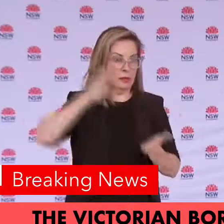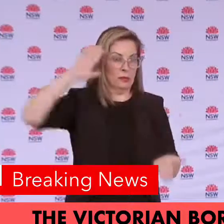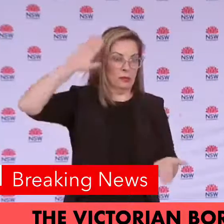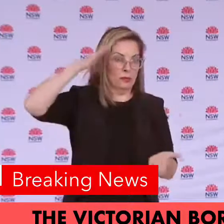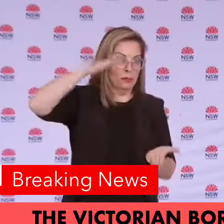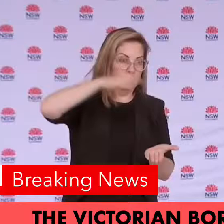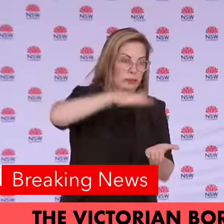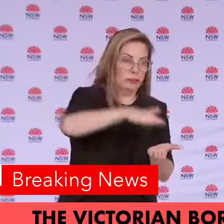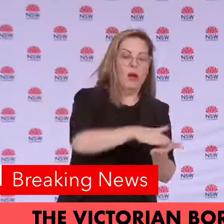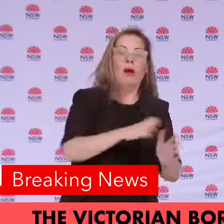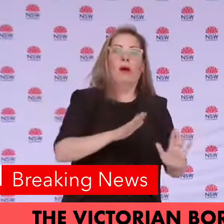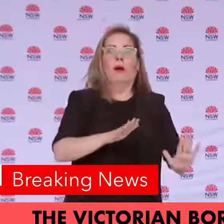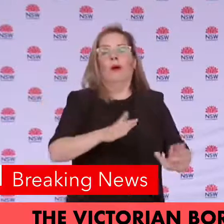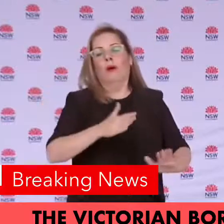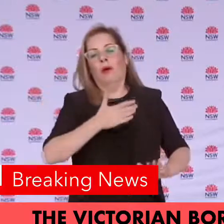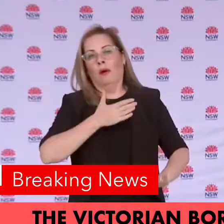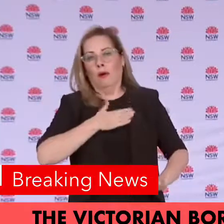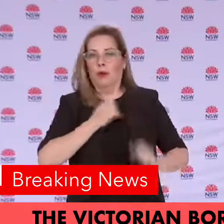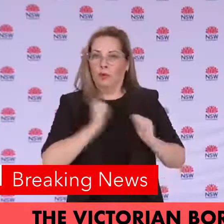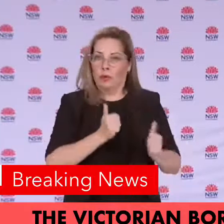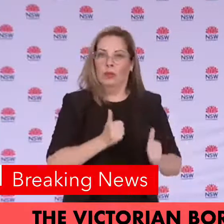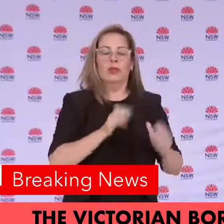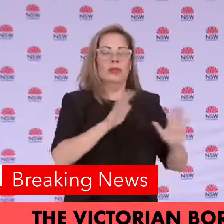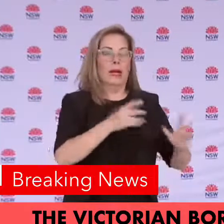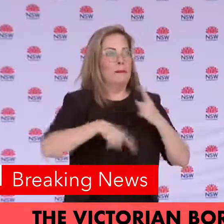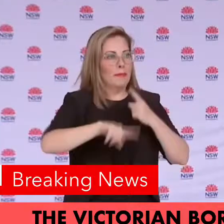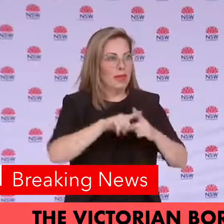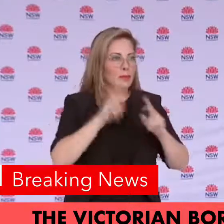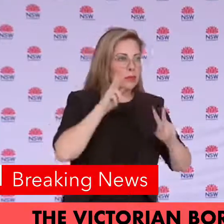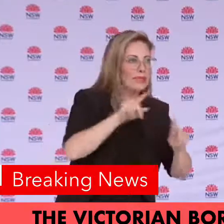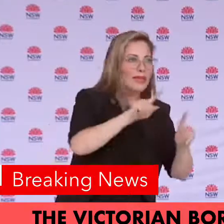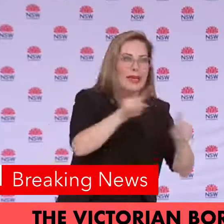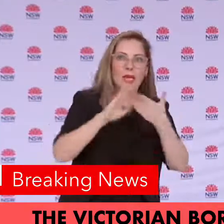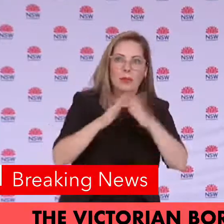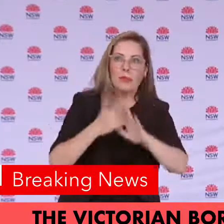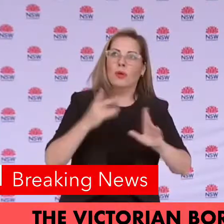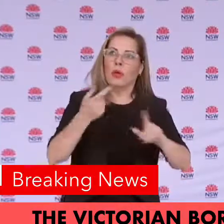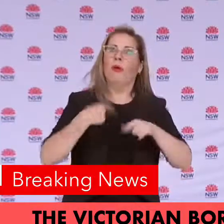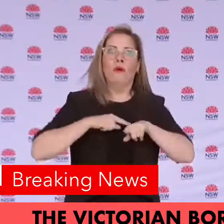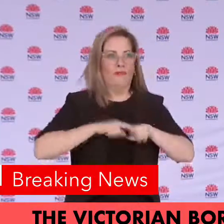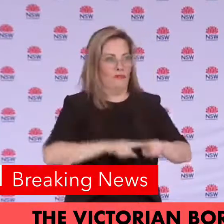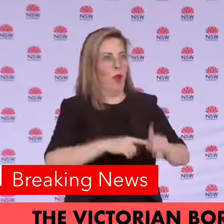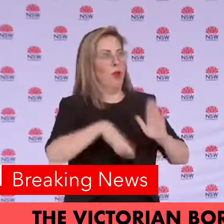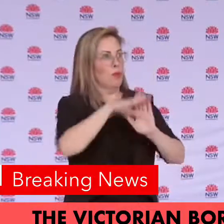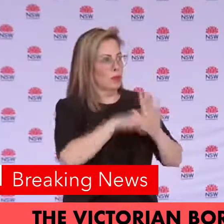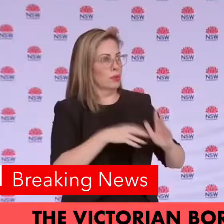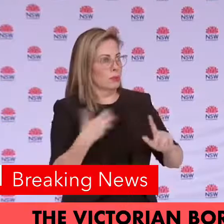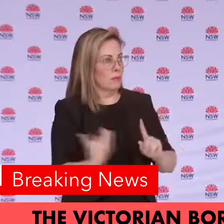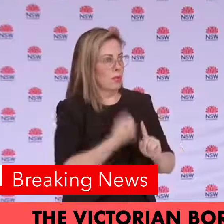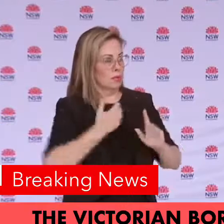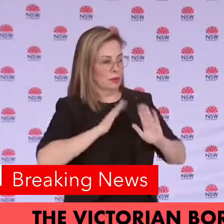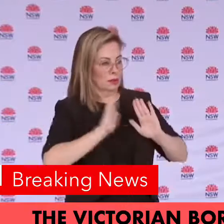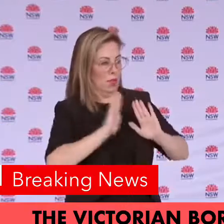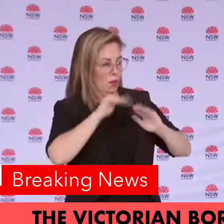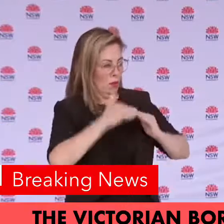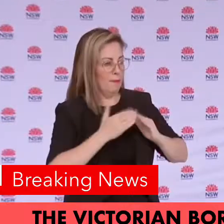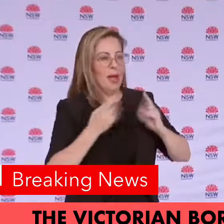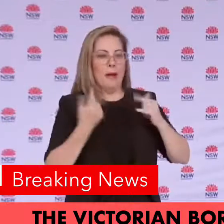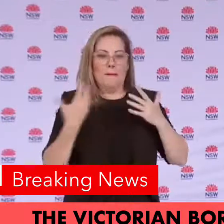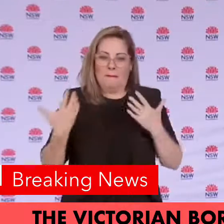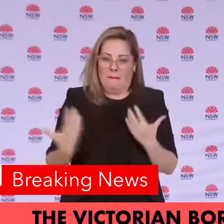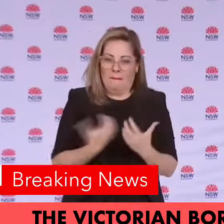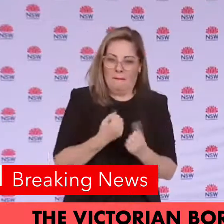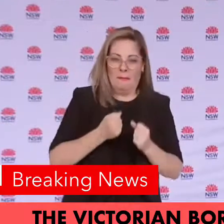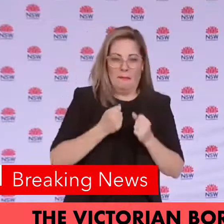have in place, plus the way the community is responding, are really supporting us in getting on top of this latest outbreak.